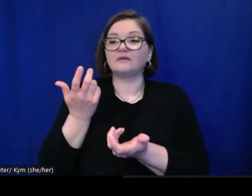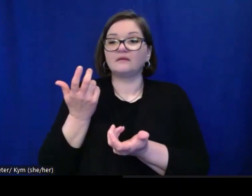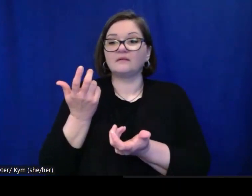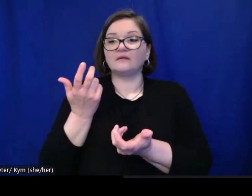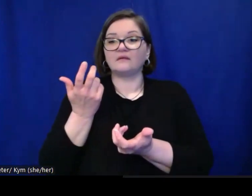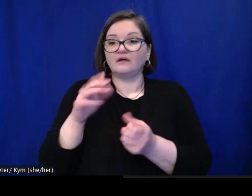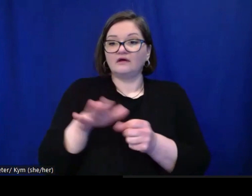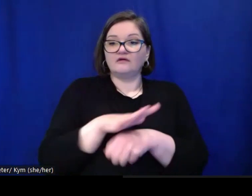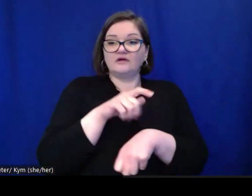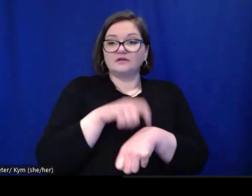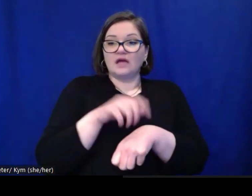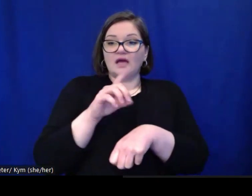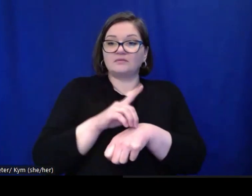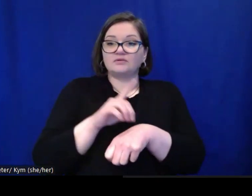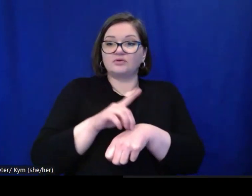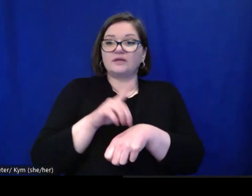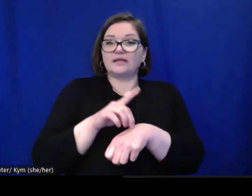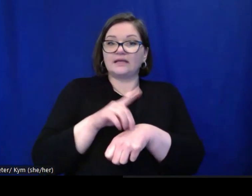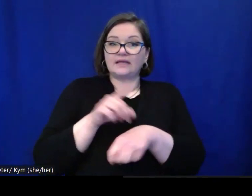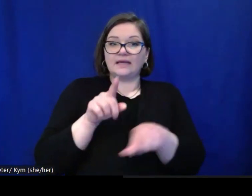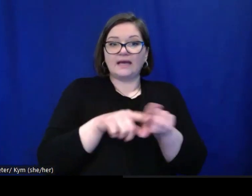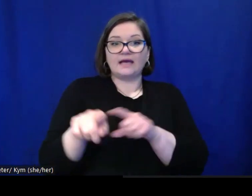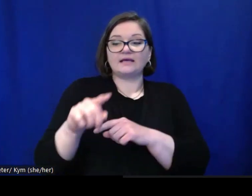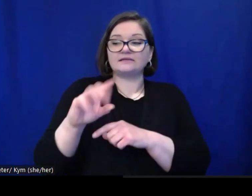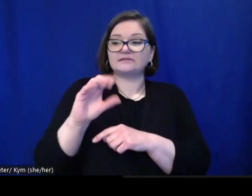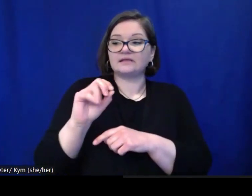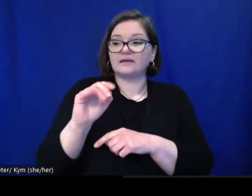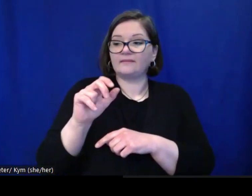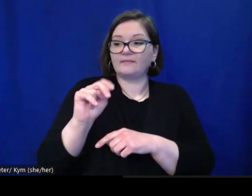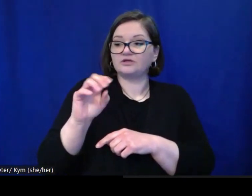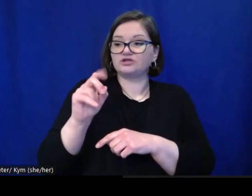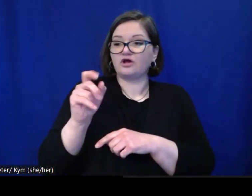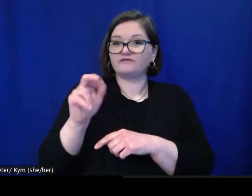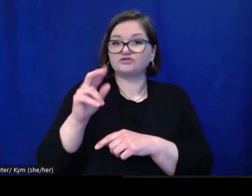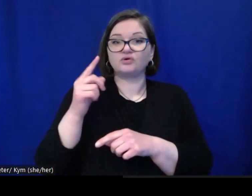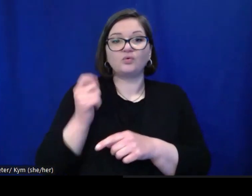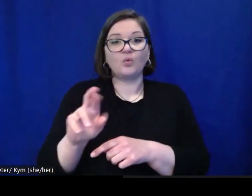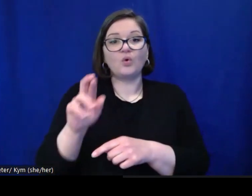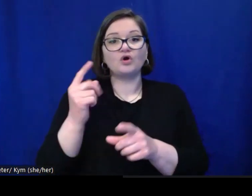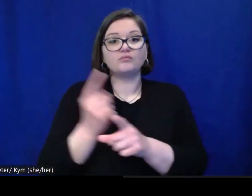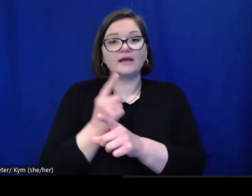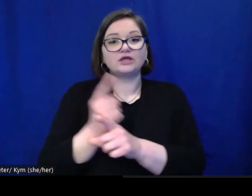A full-time duty as commissioned officer or regular reserve corps.